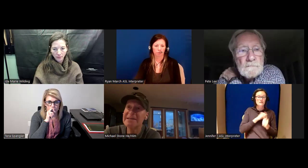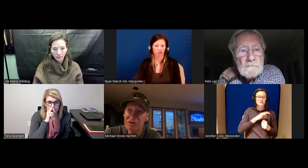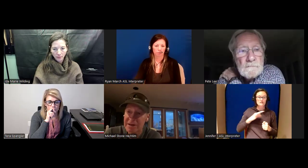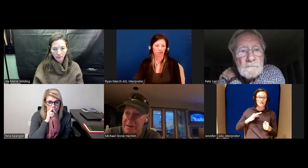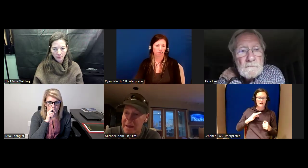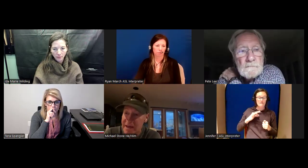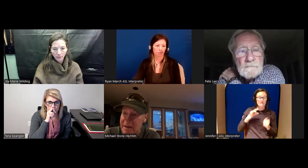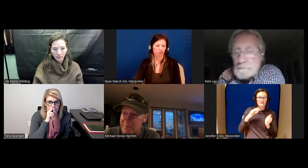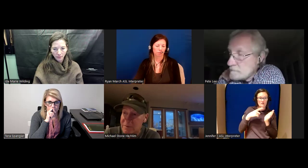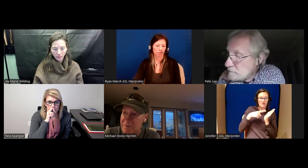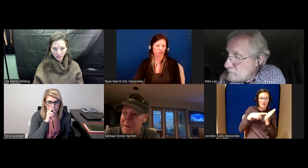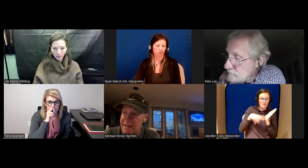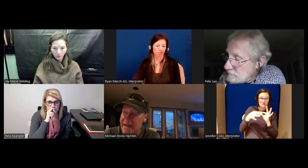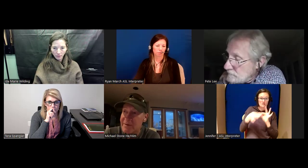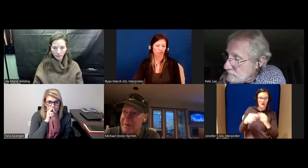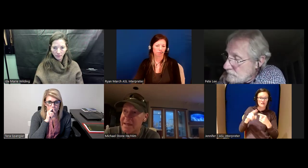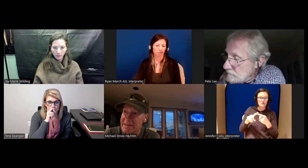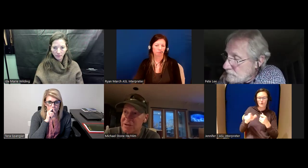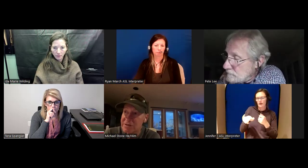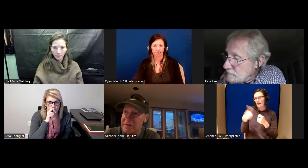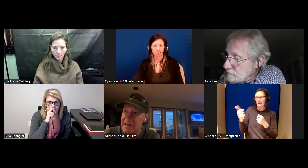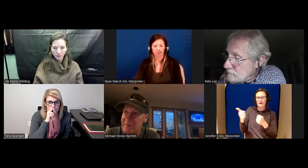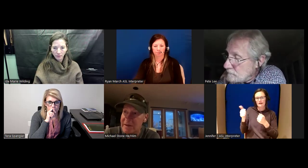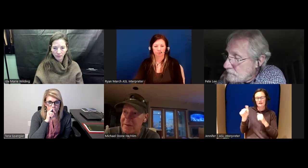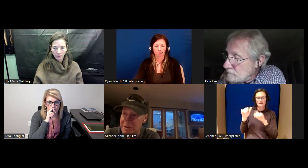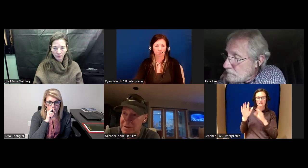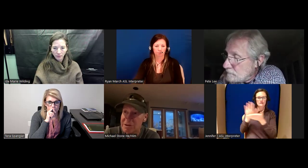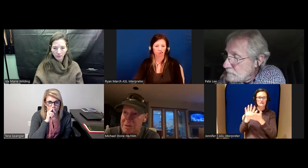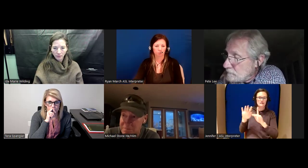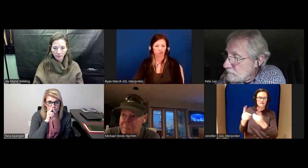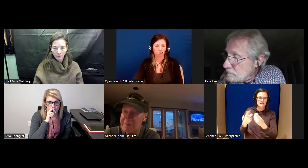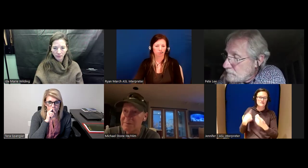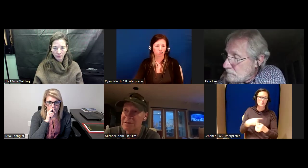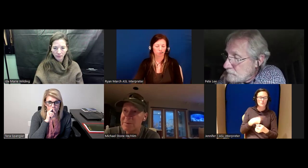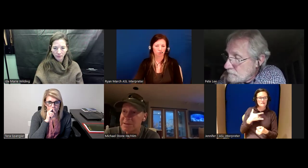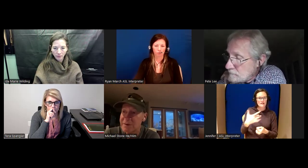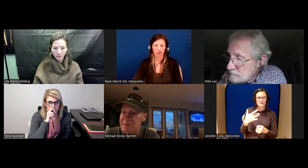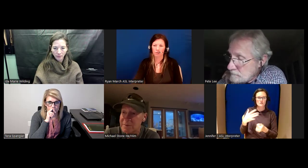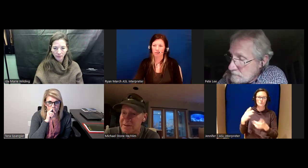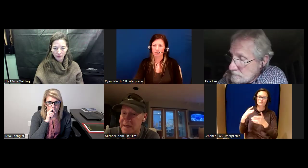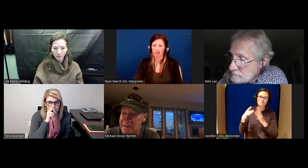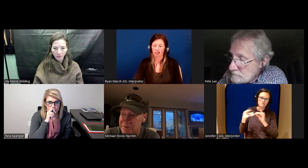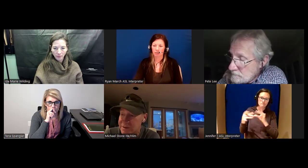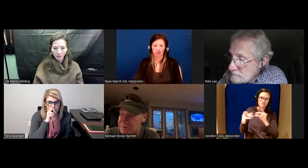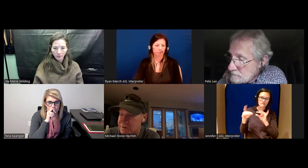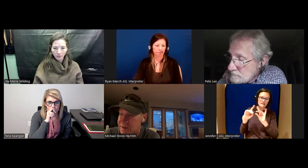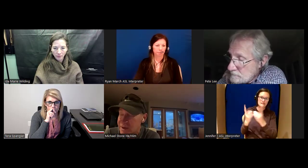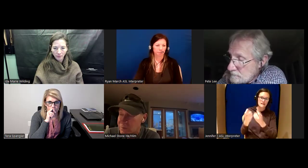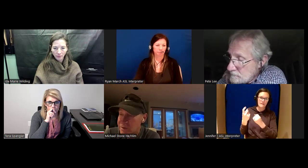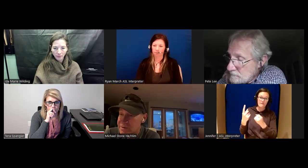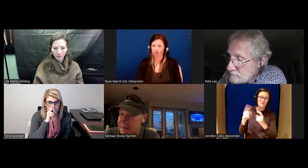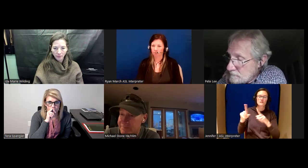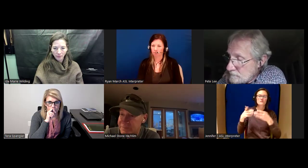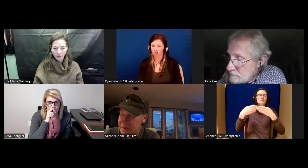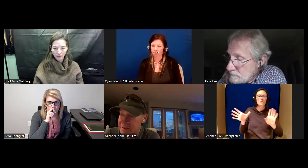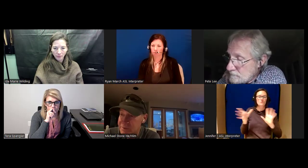a district. We get in the habit of saying District 11, but I think we just being very specific to being tied to a district